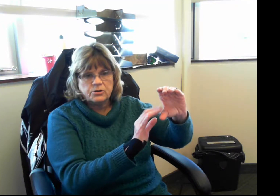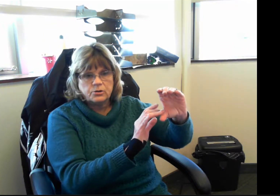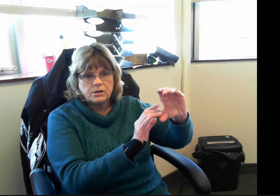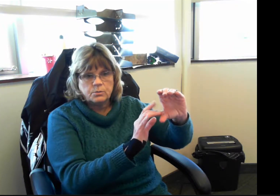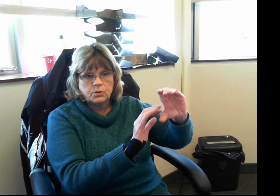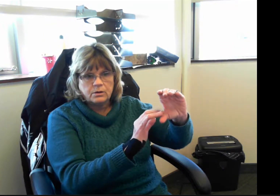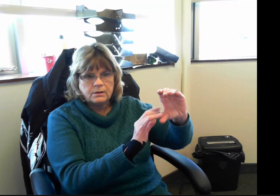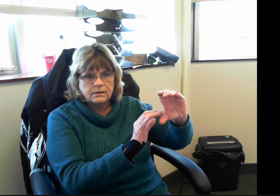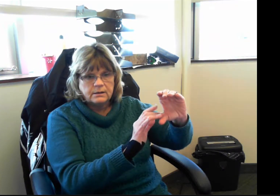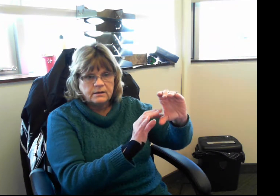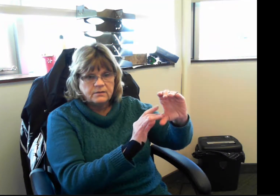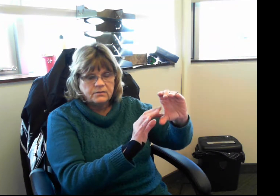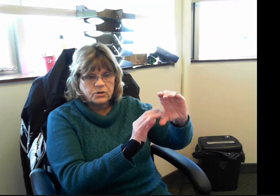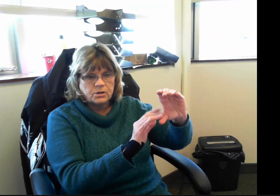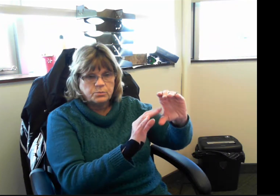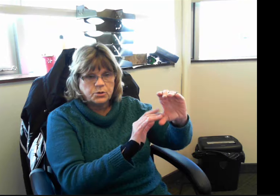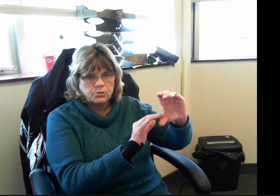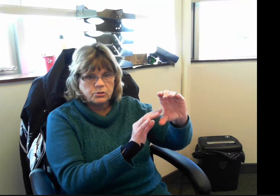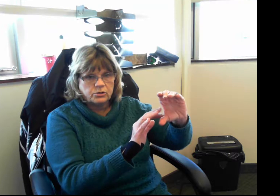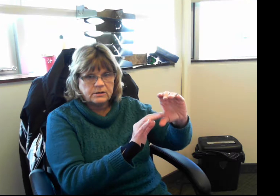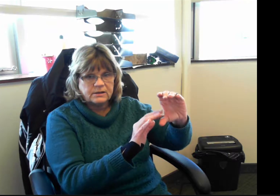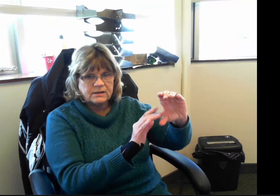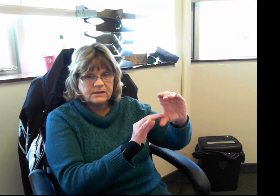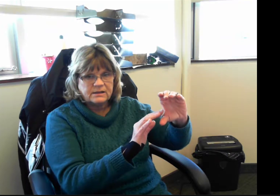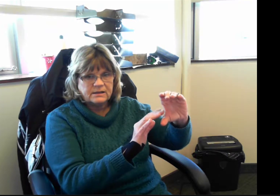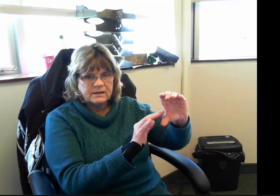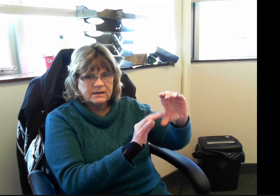your keyboard for computer.